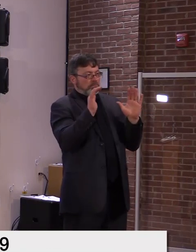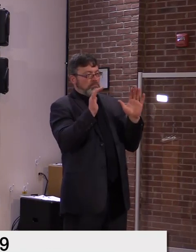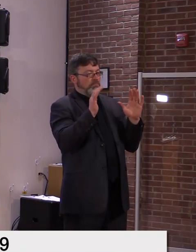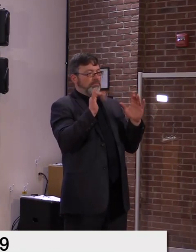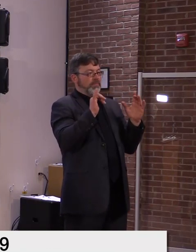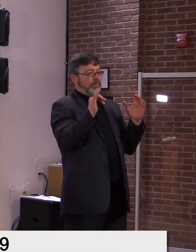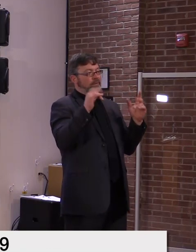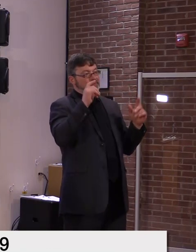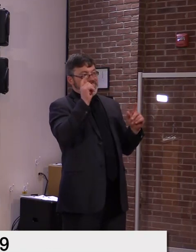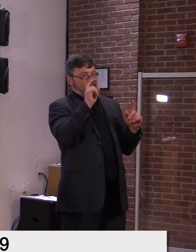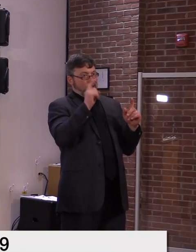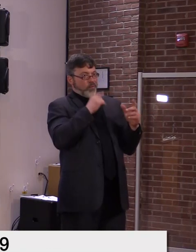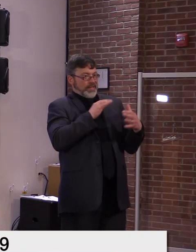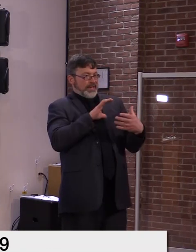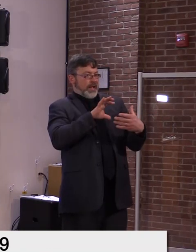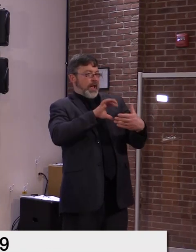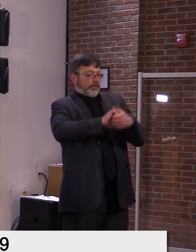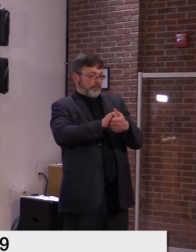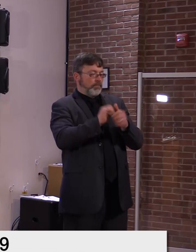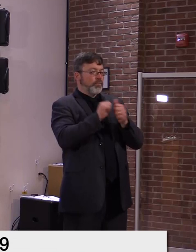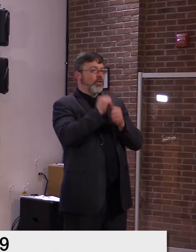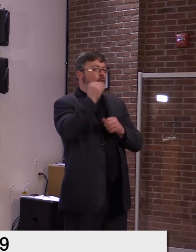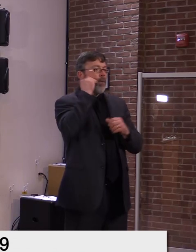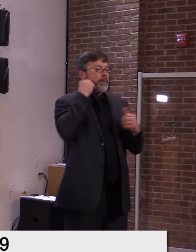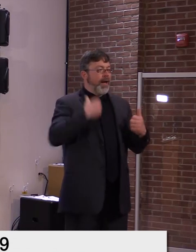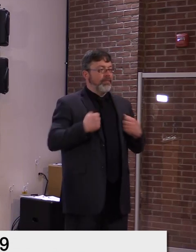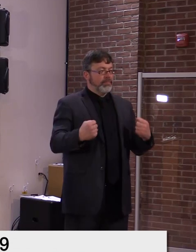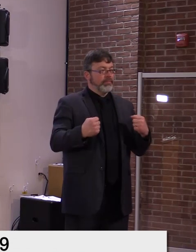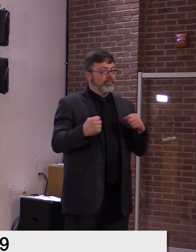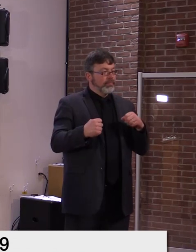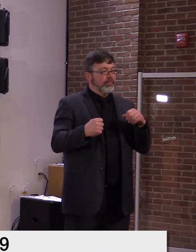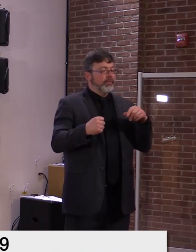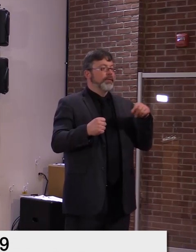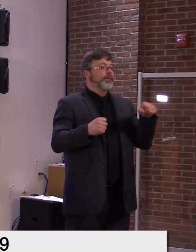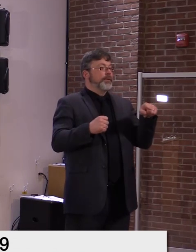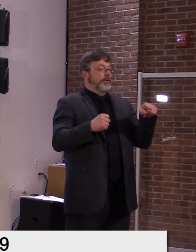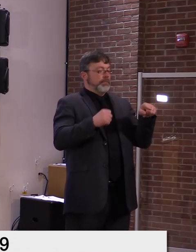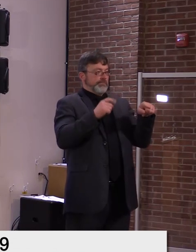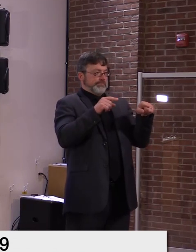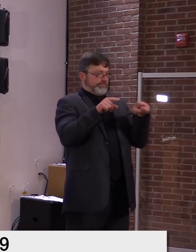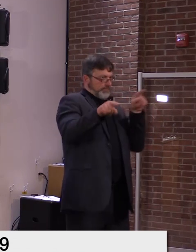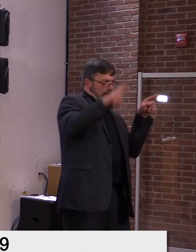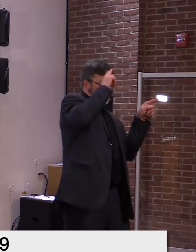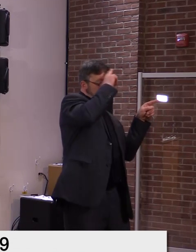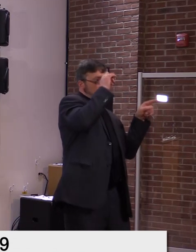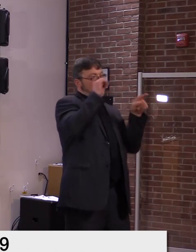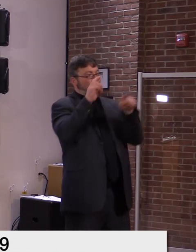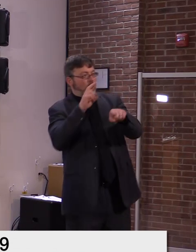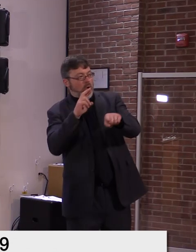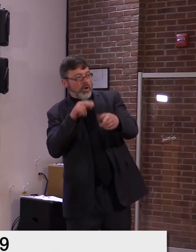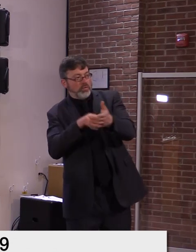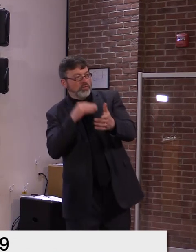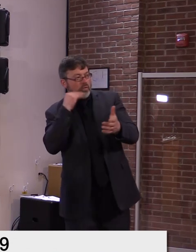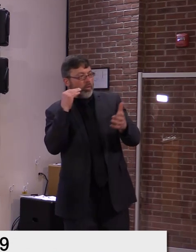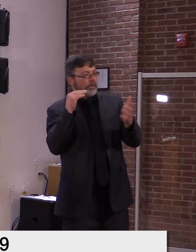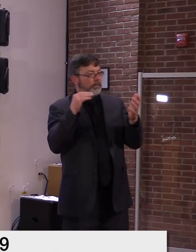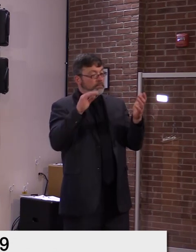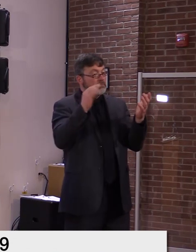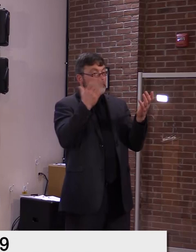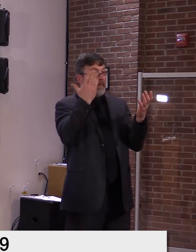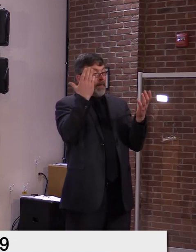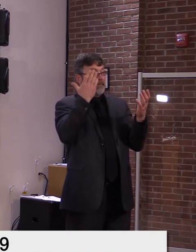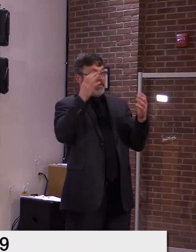and EMS, and trying to use that system in order to keep up and make sure that we don't fall behind in long-term